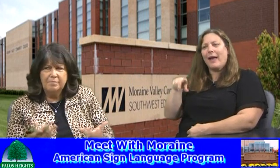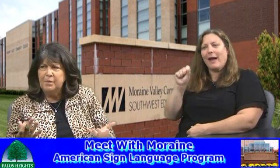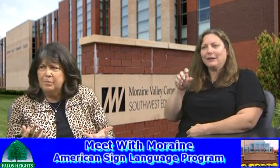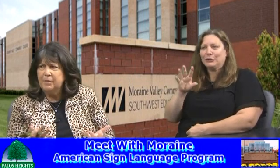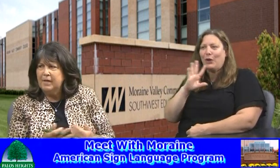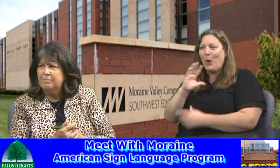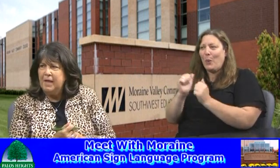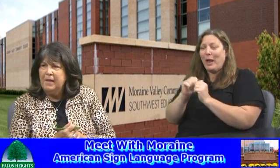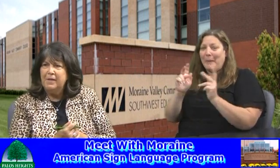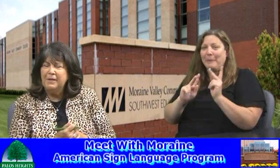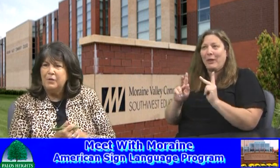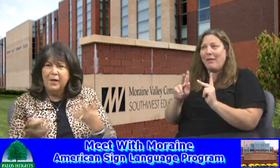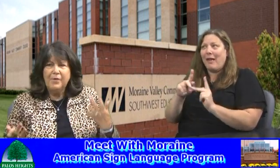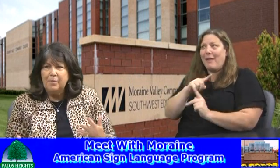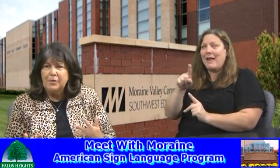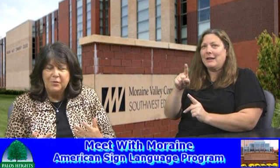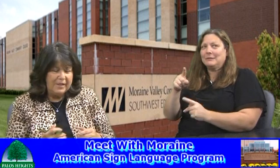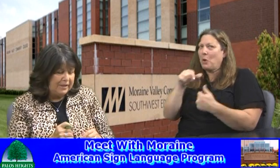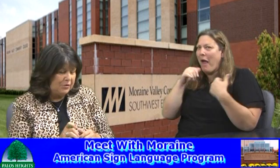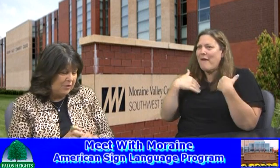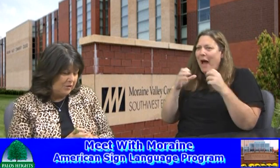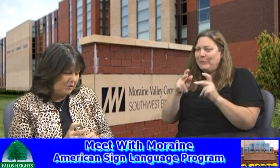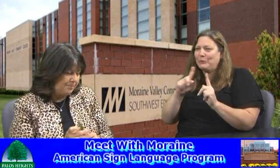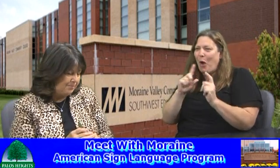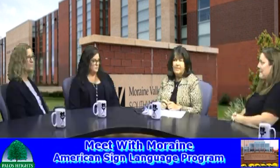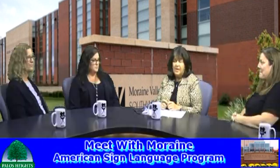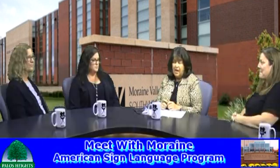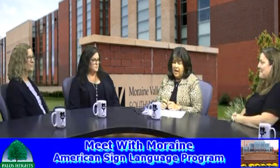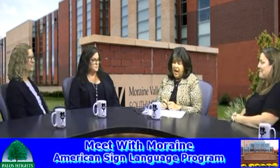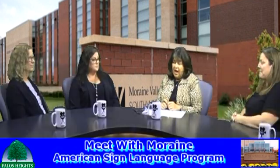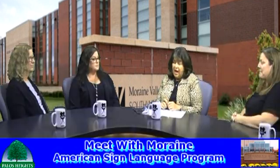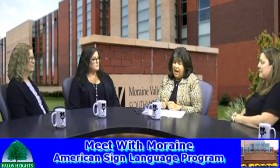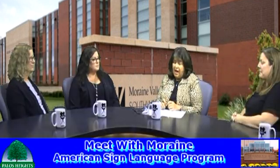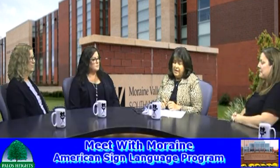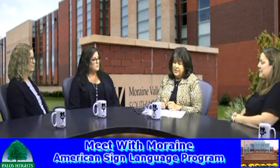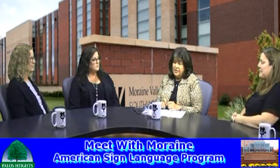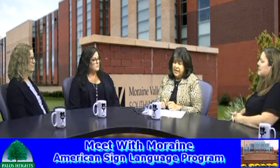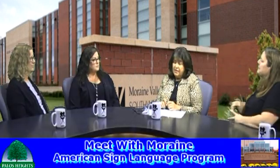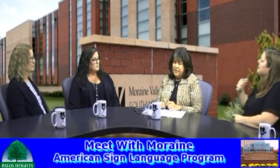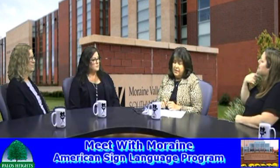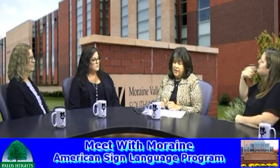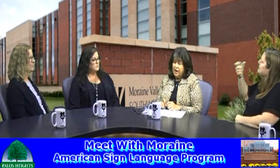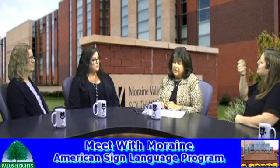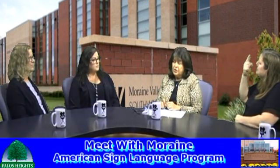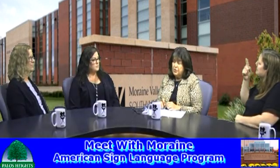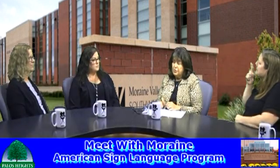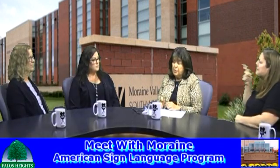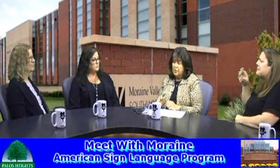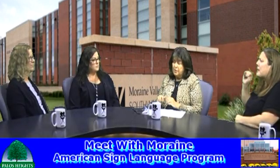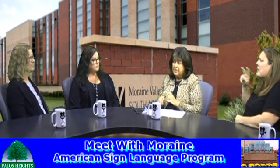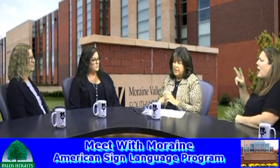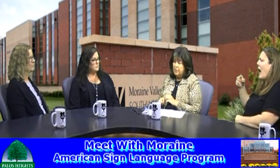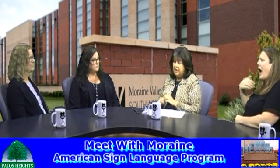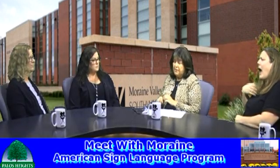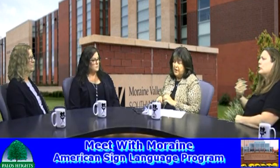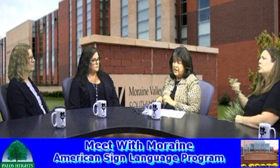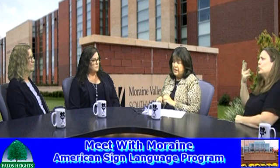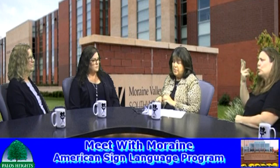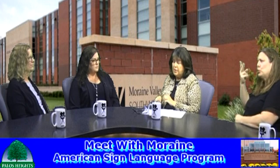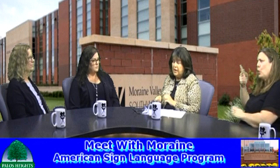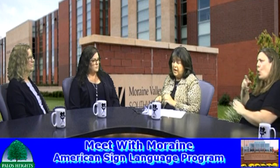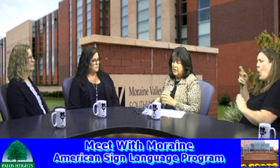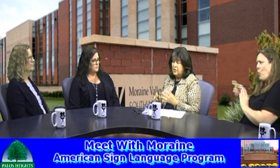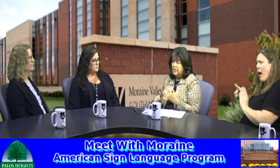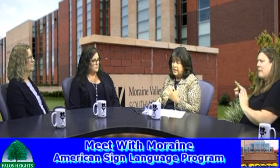to people that they don't have an opportunity to talk to. I understand that there are two programs at Moraine